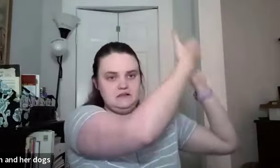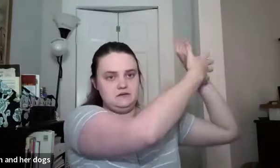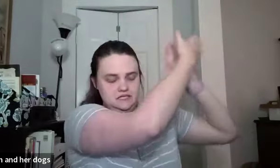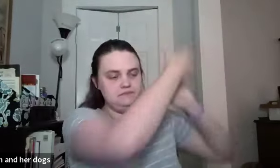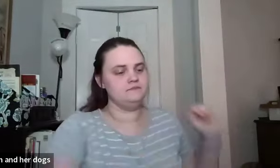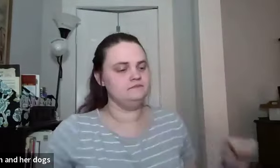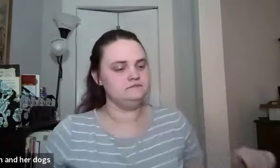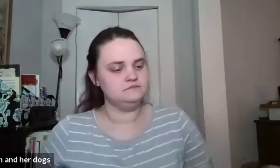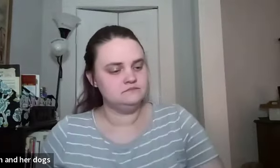cloudy.